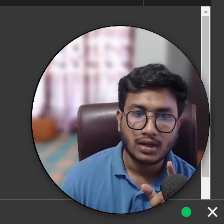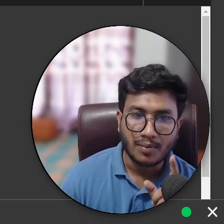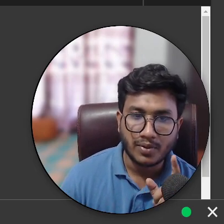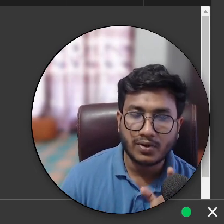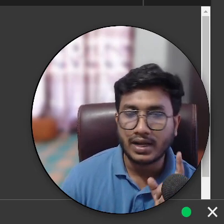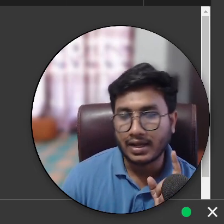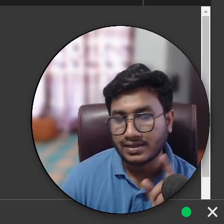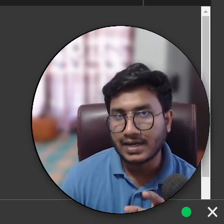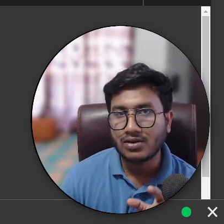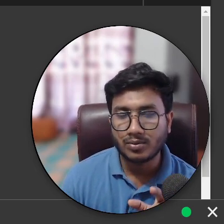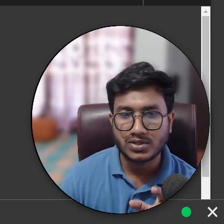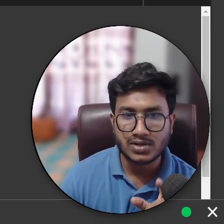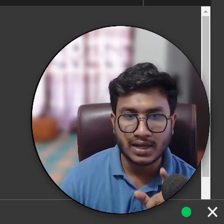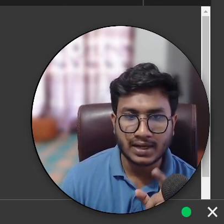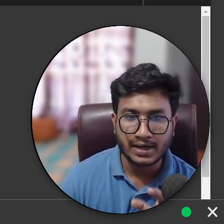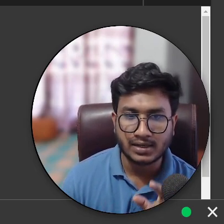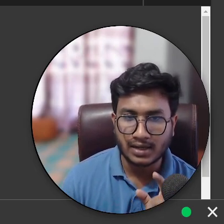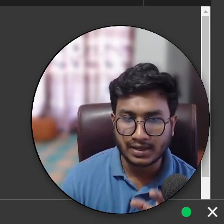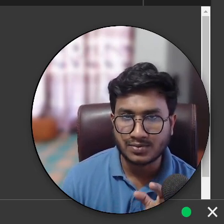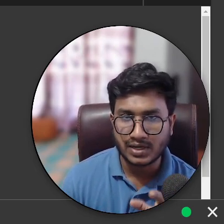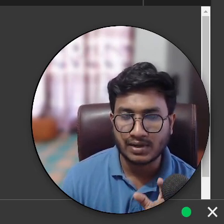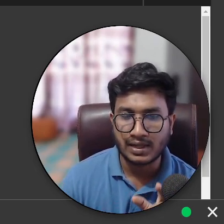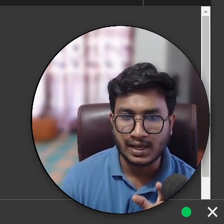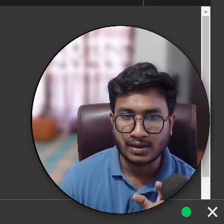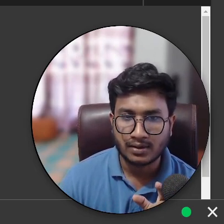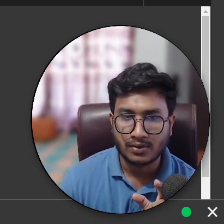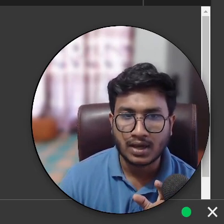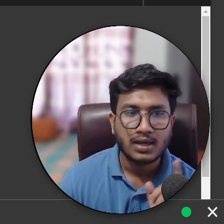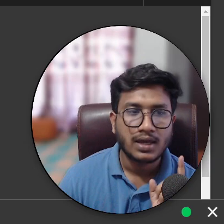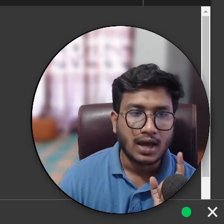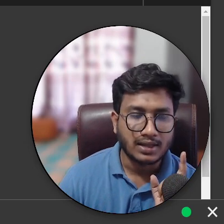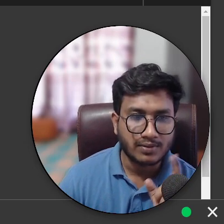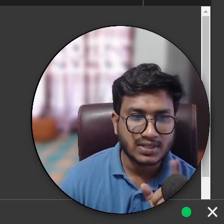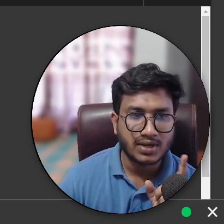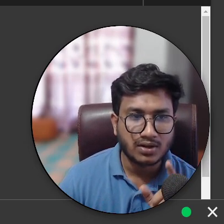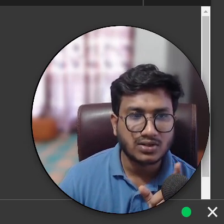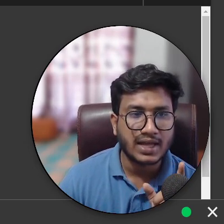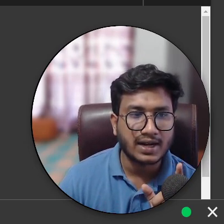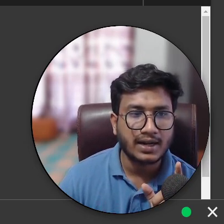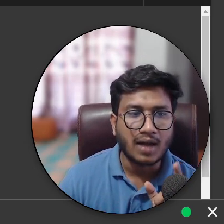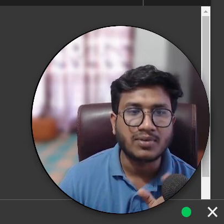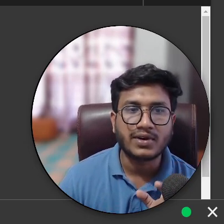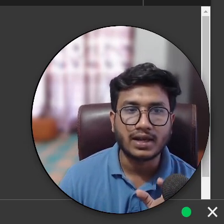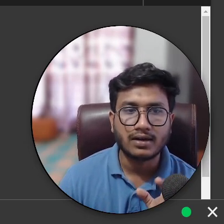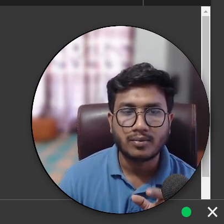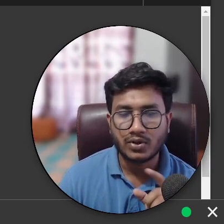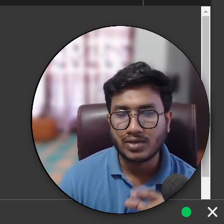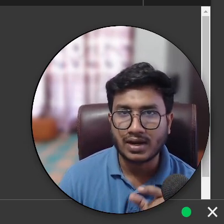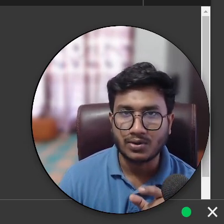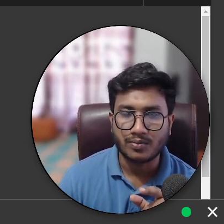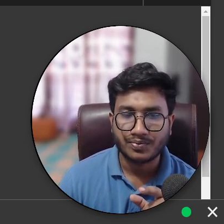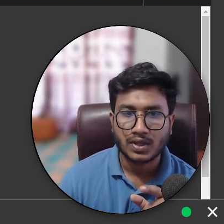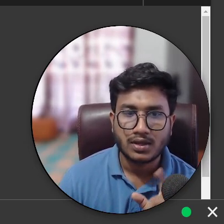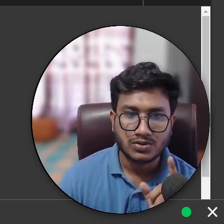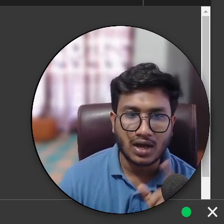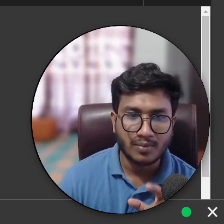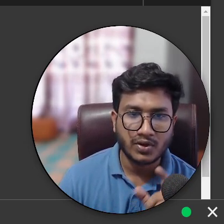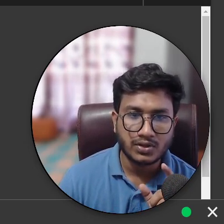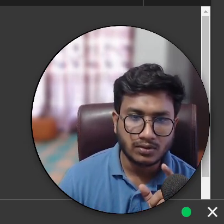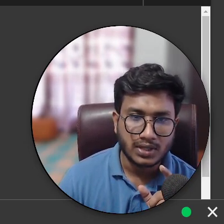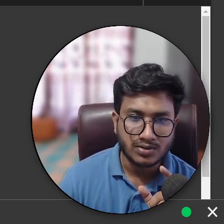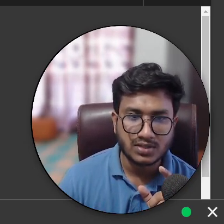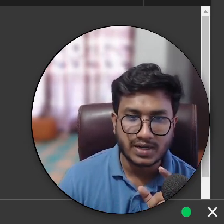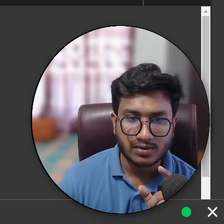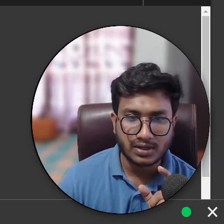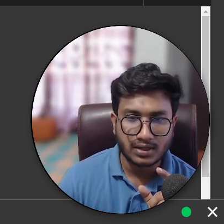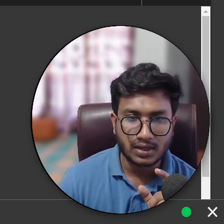can upload inside your repository and collect this particular link. Okay. Otherwise, you can also directly upload here. Both you can do. So I'm